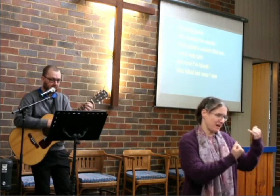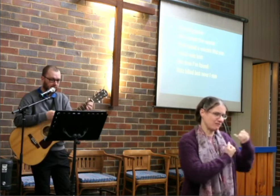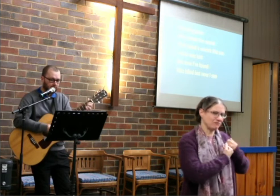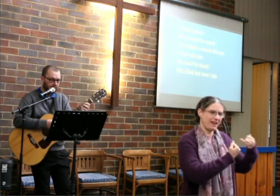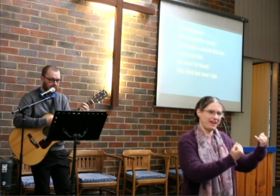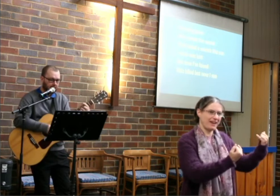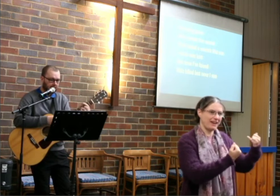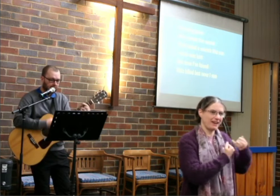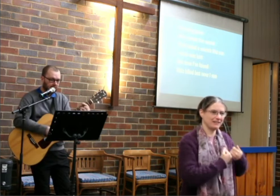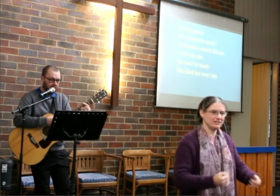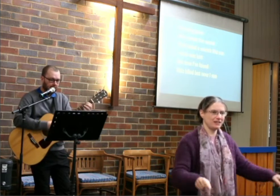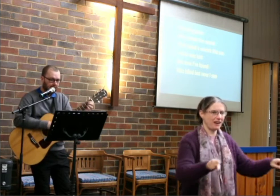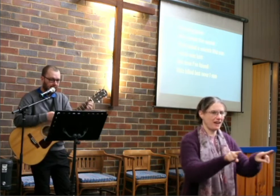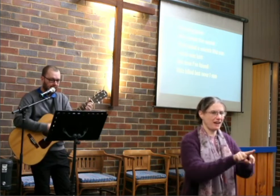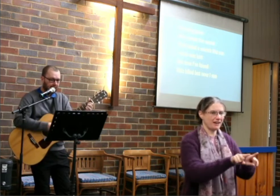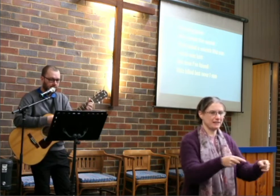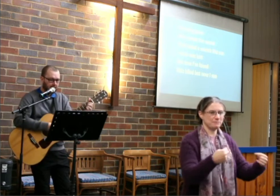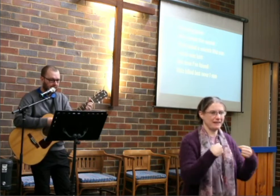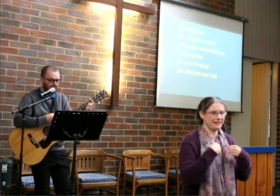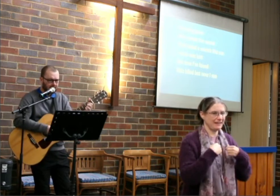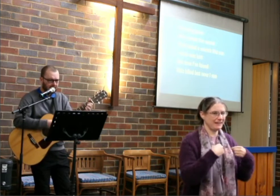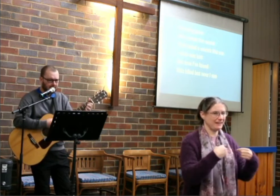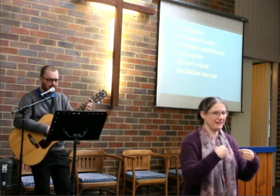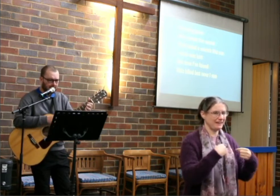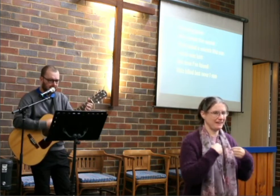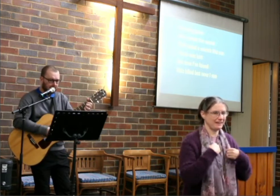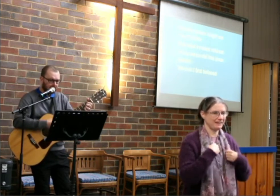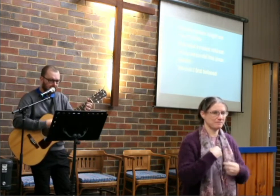a wretch like me.